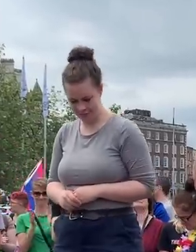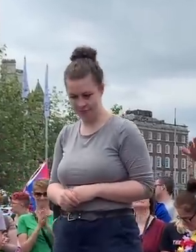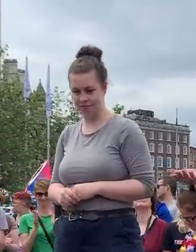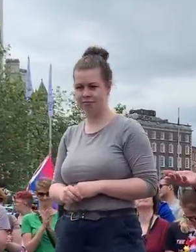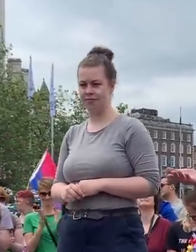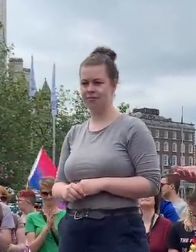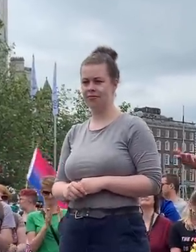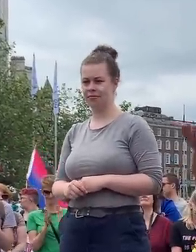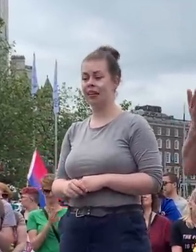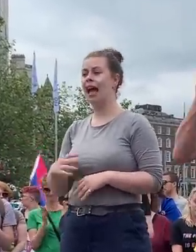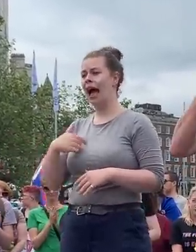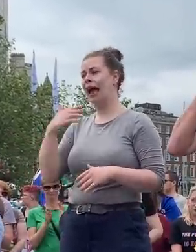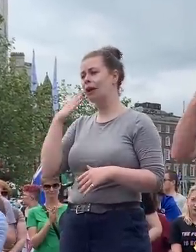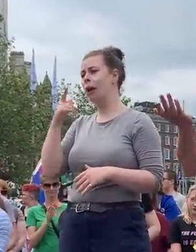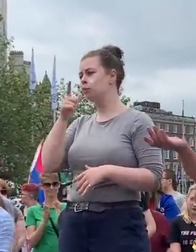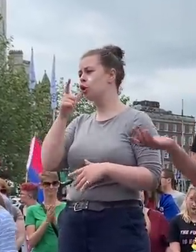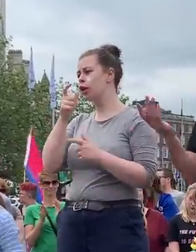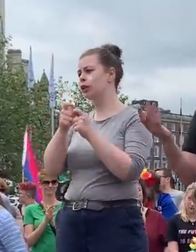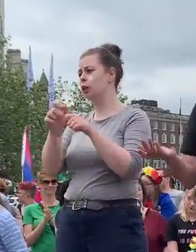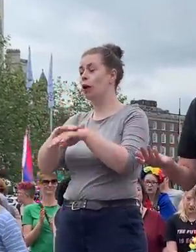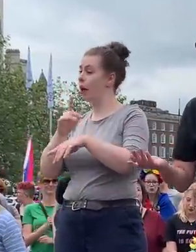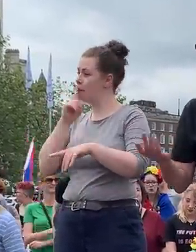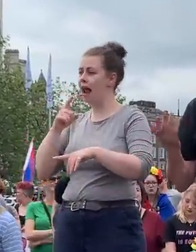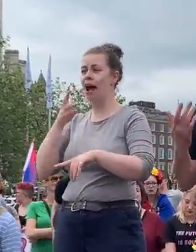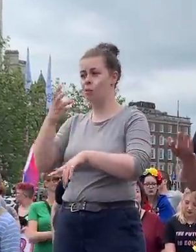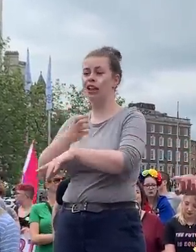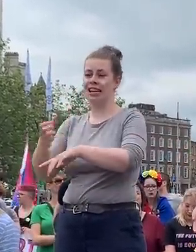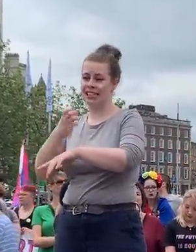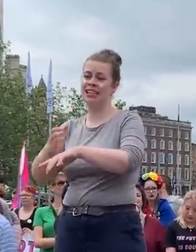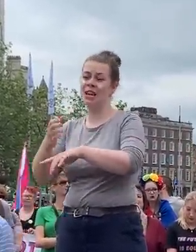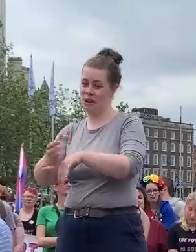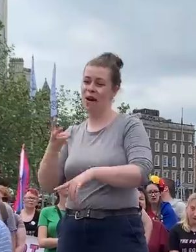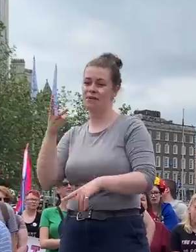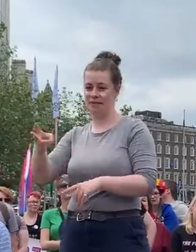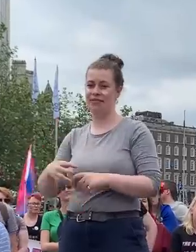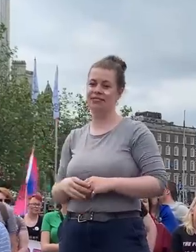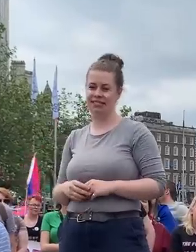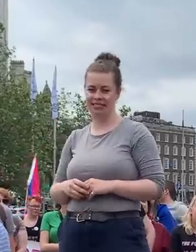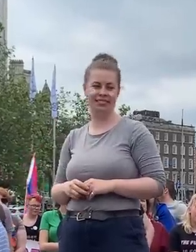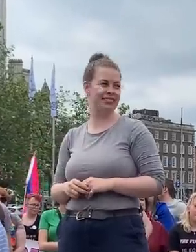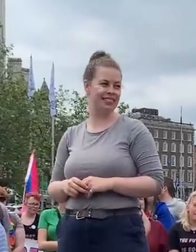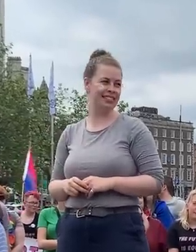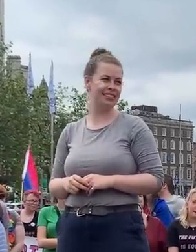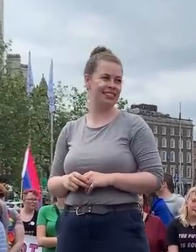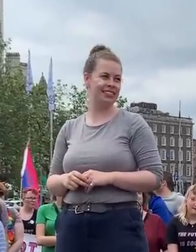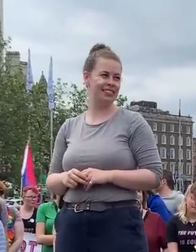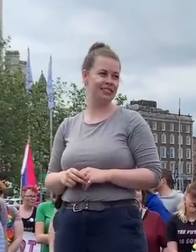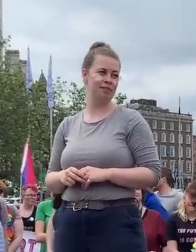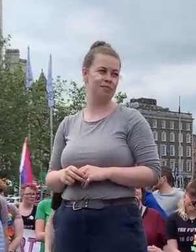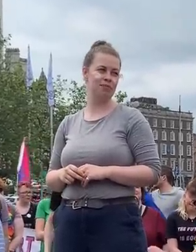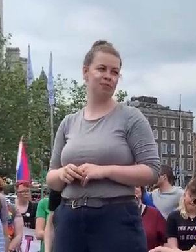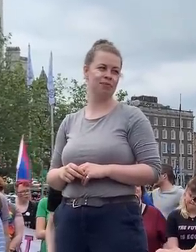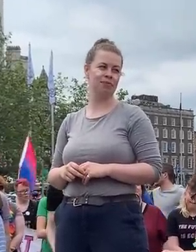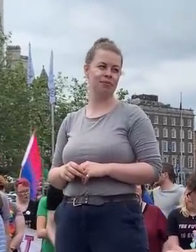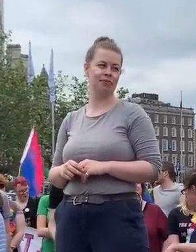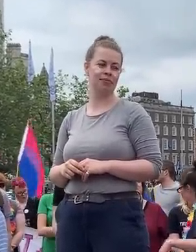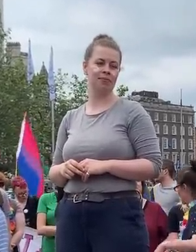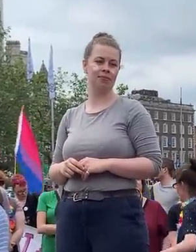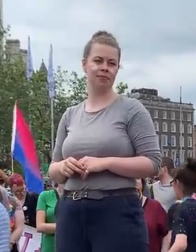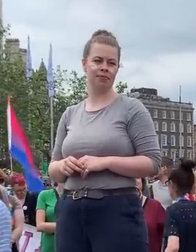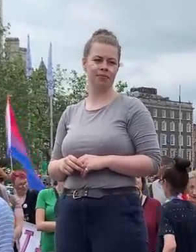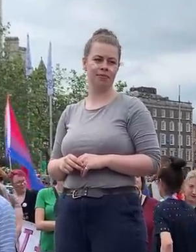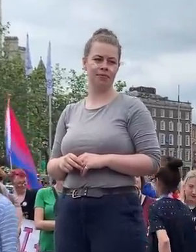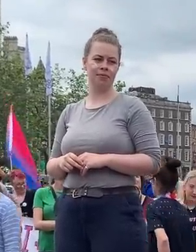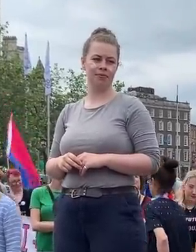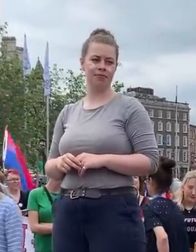Yeah. I am speaking too long, but I'm still going to do it for another minute or two. Is it good? I just think